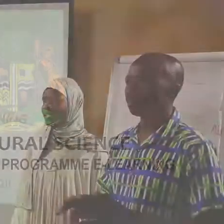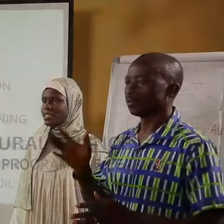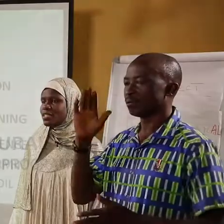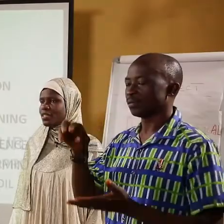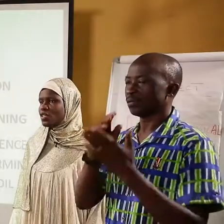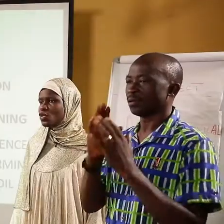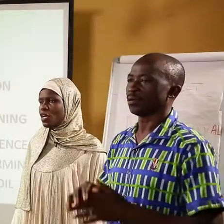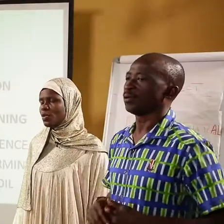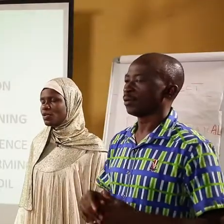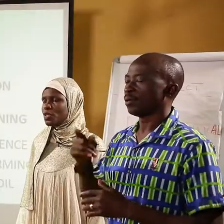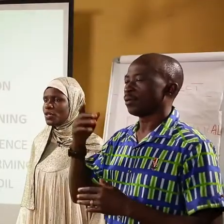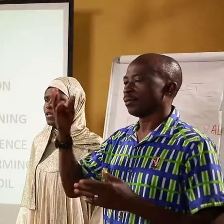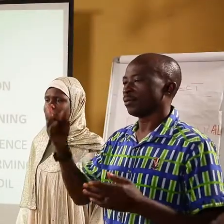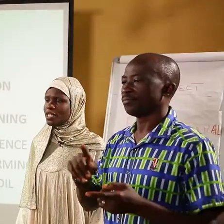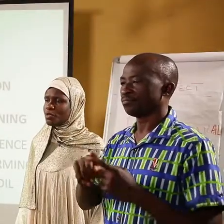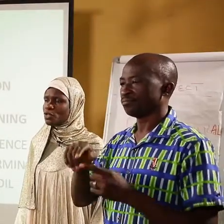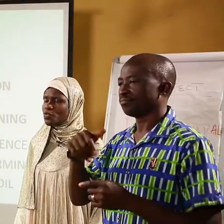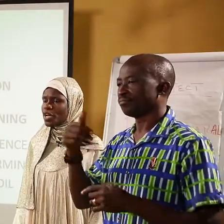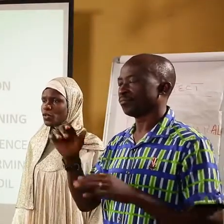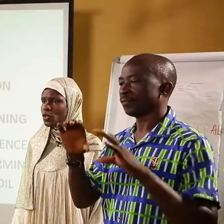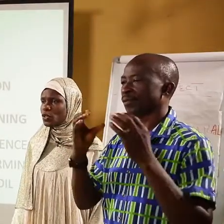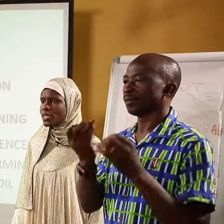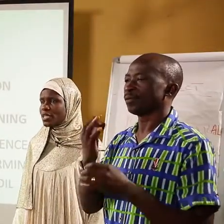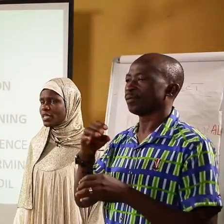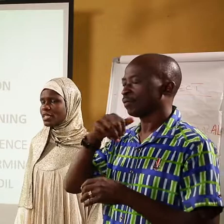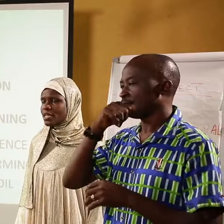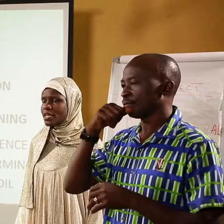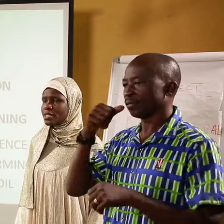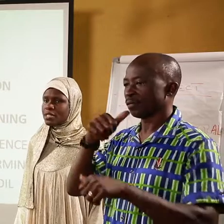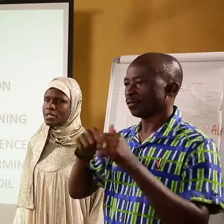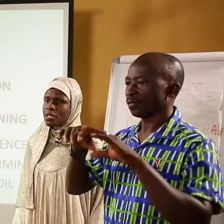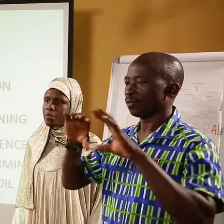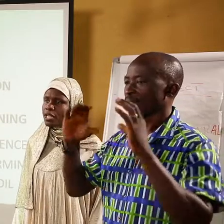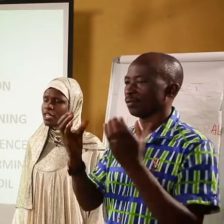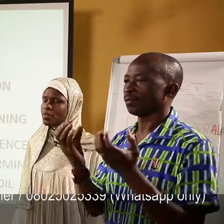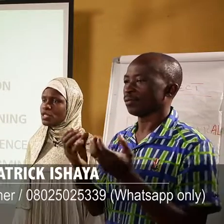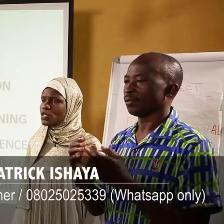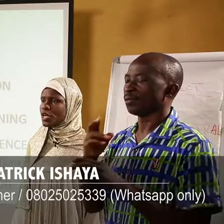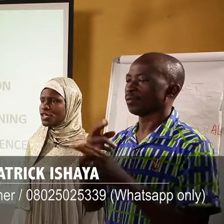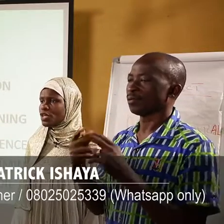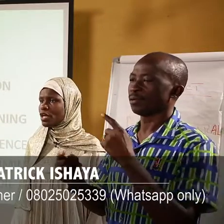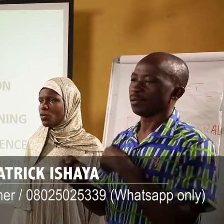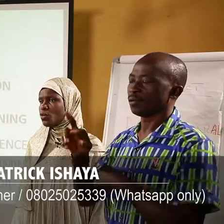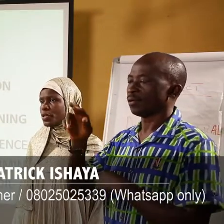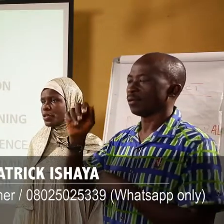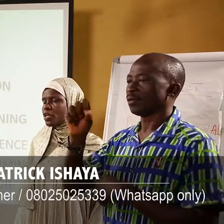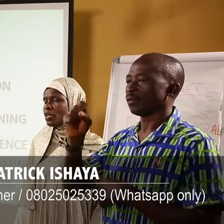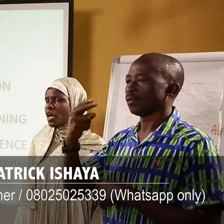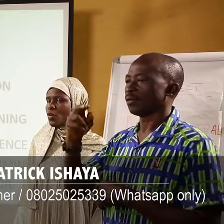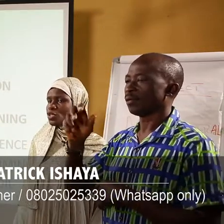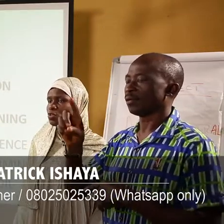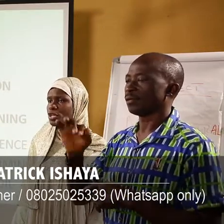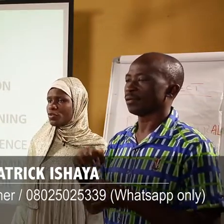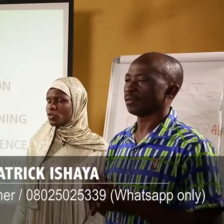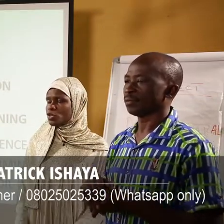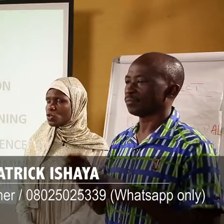Good day, learners. You are welcome to another segment of Agricultural Science class. My name is Rashida Umar.